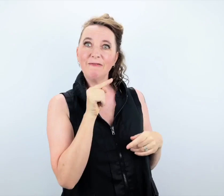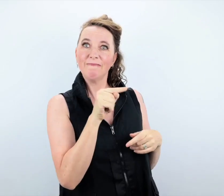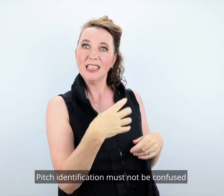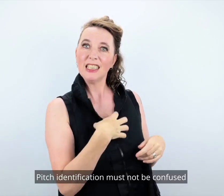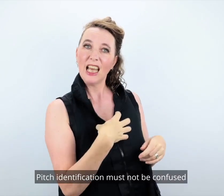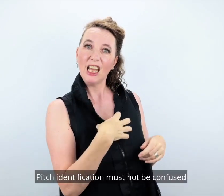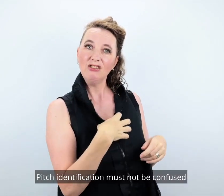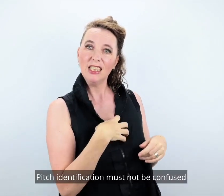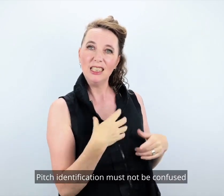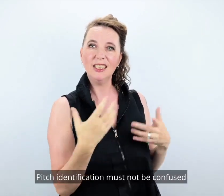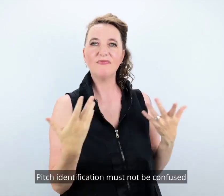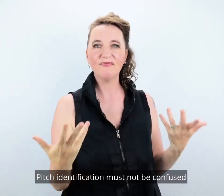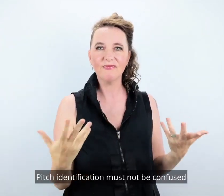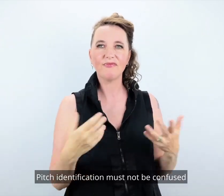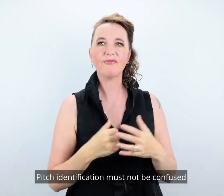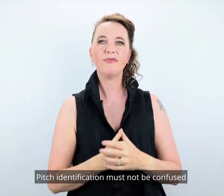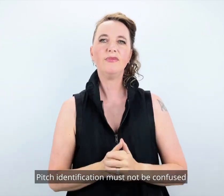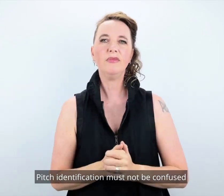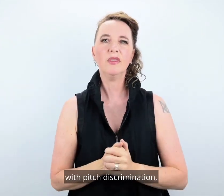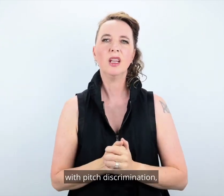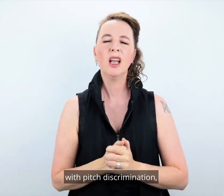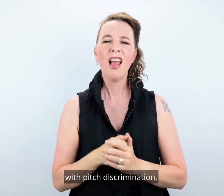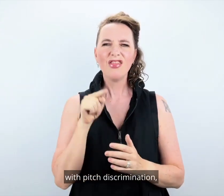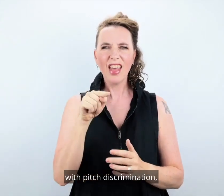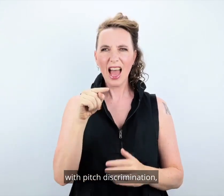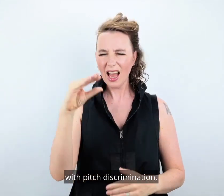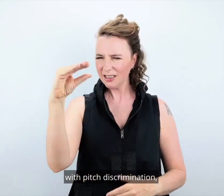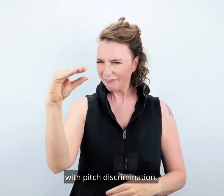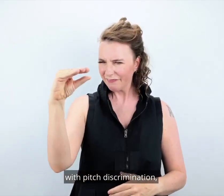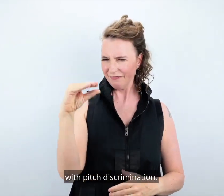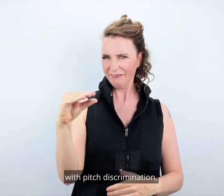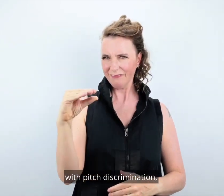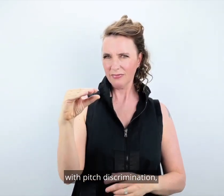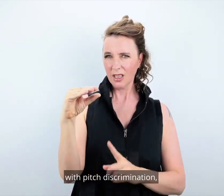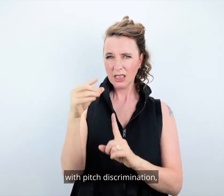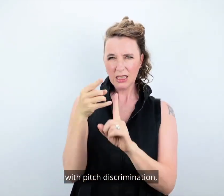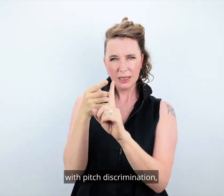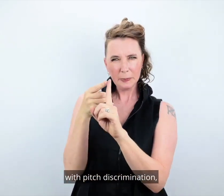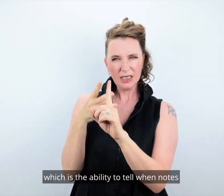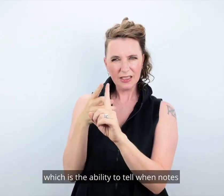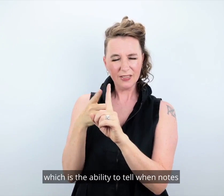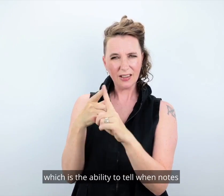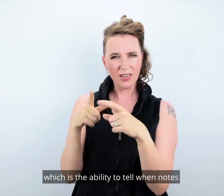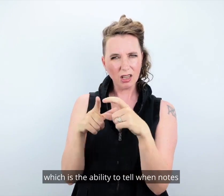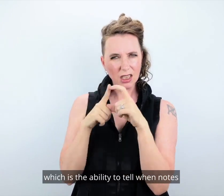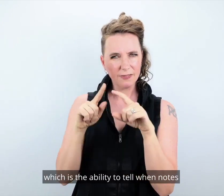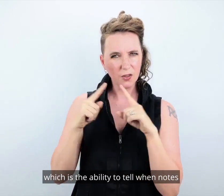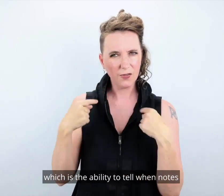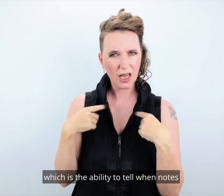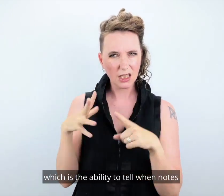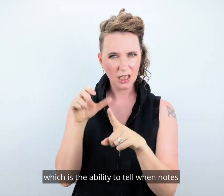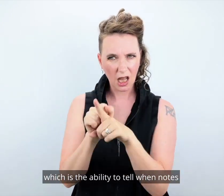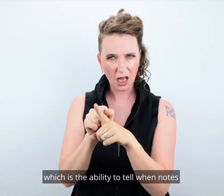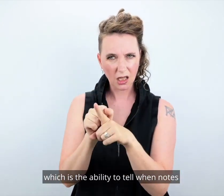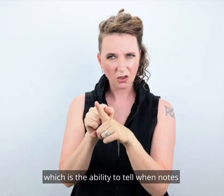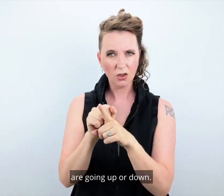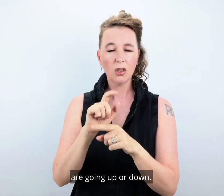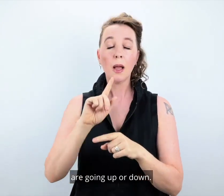Pitch identification must not be confused with pitch discrimination, which is the ability to tell when notes are going